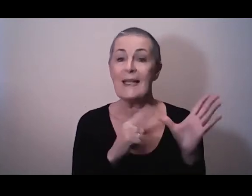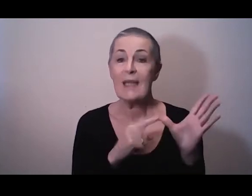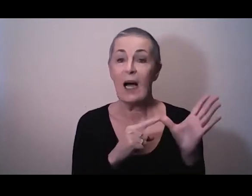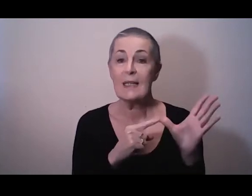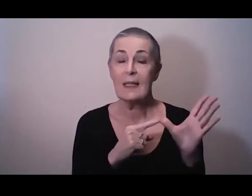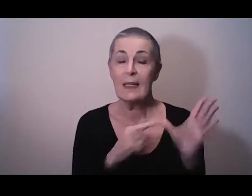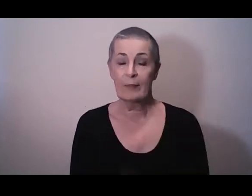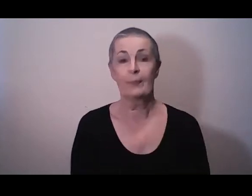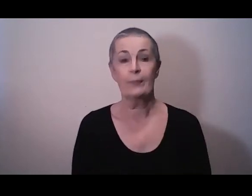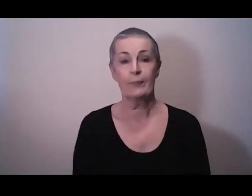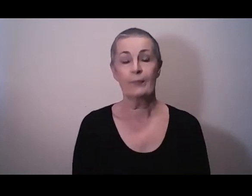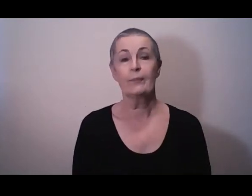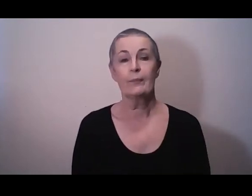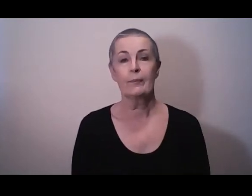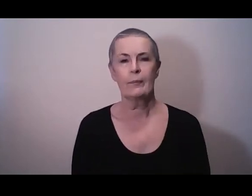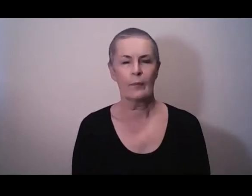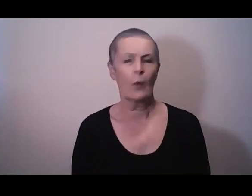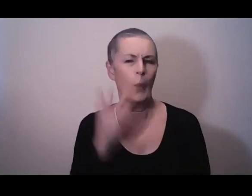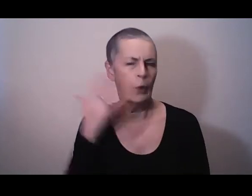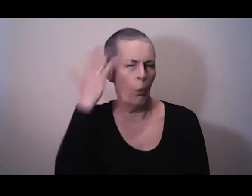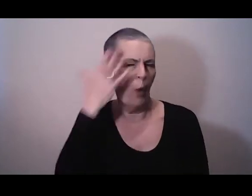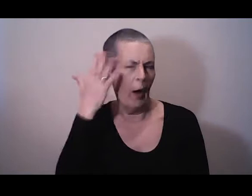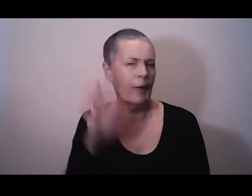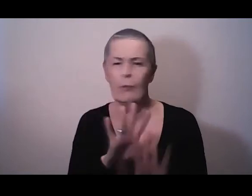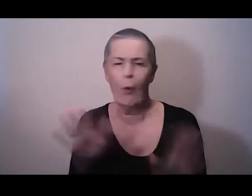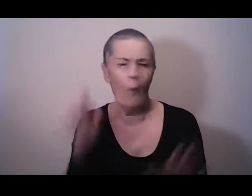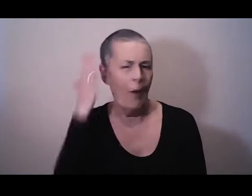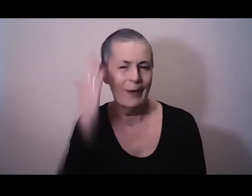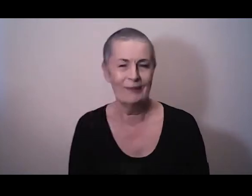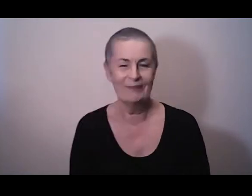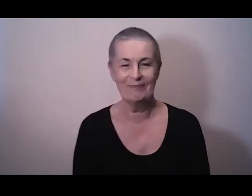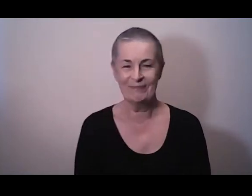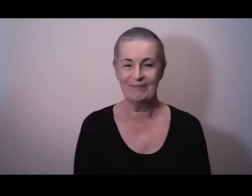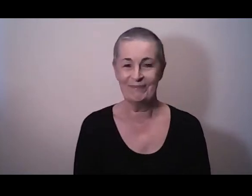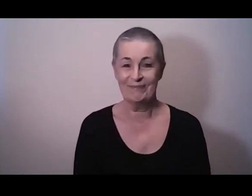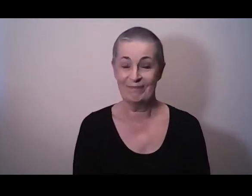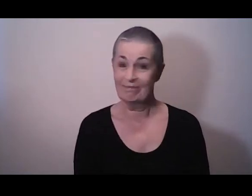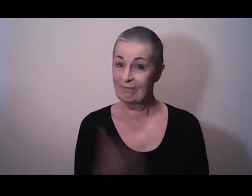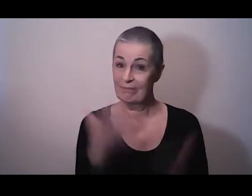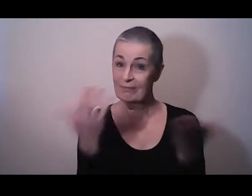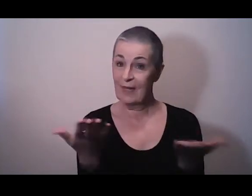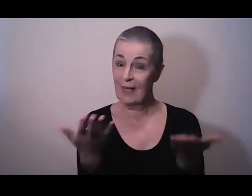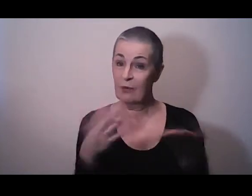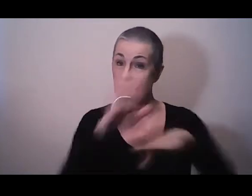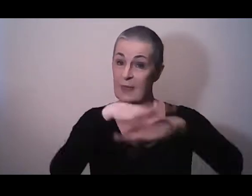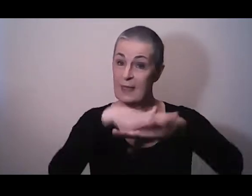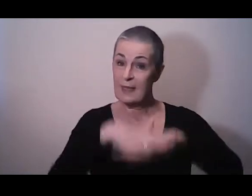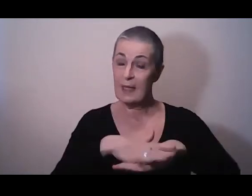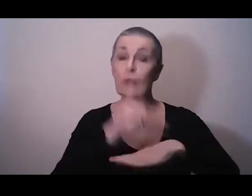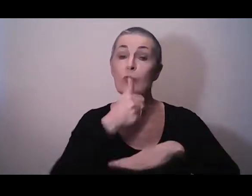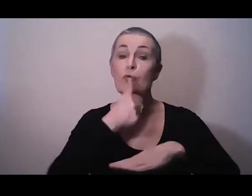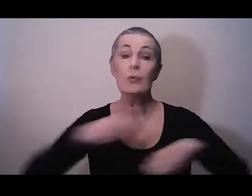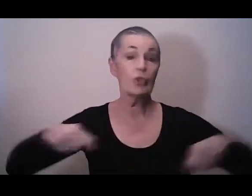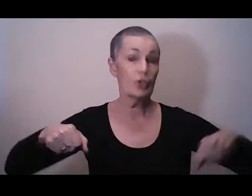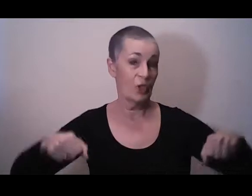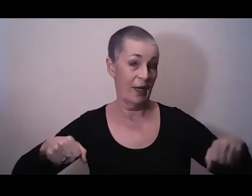Okay, so now you gather the chi. I'm going to show you the same exercise with the chair. I'll get my